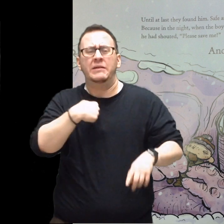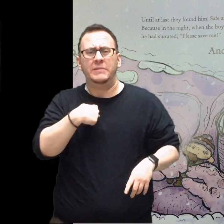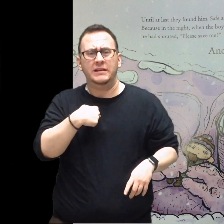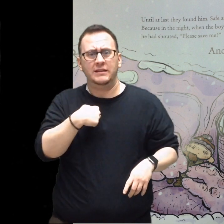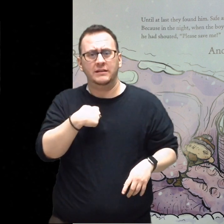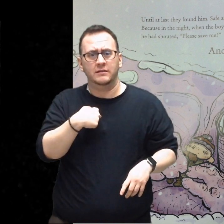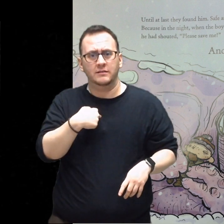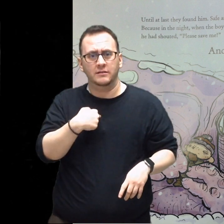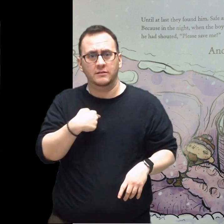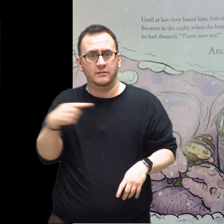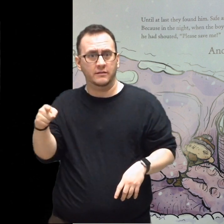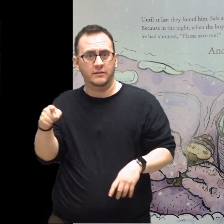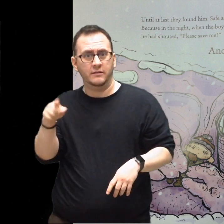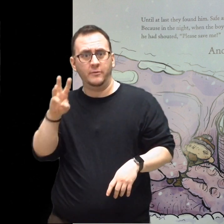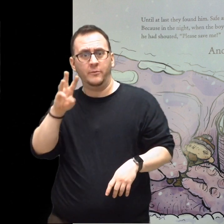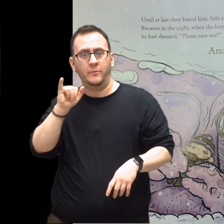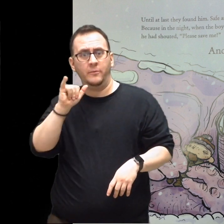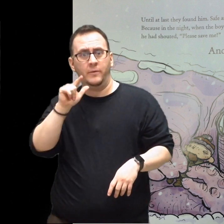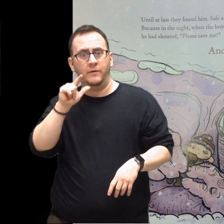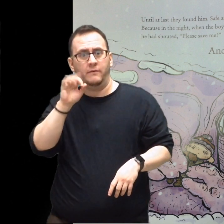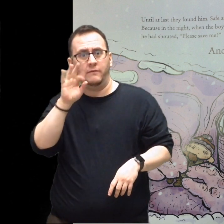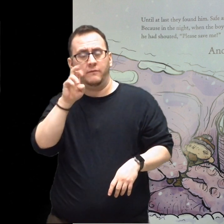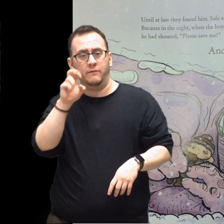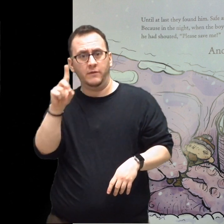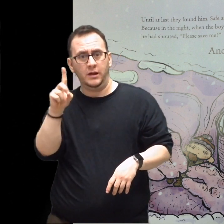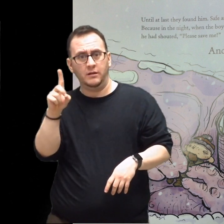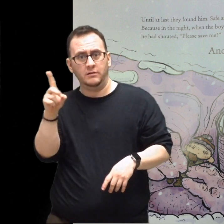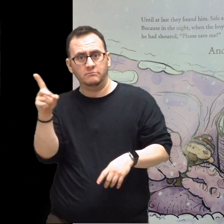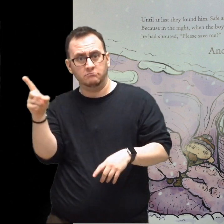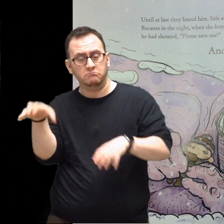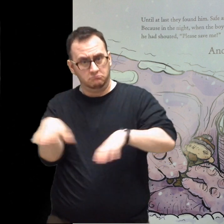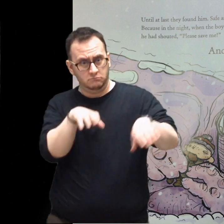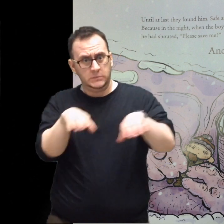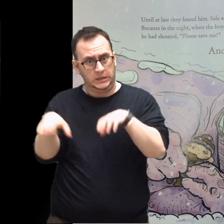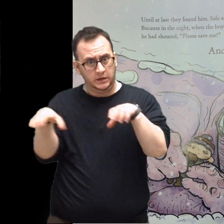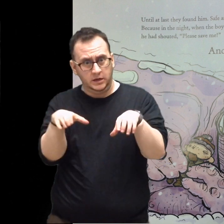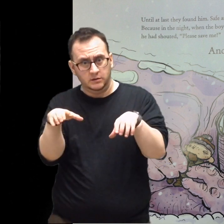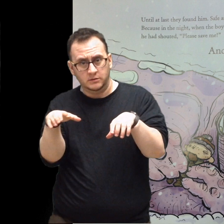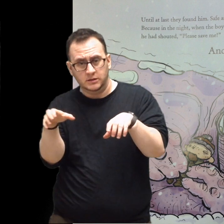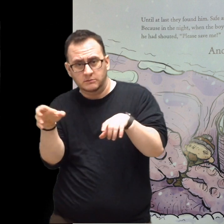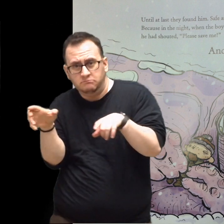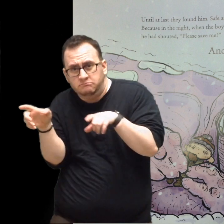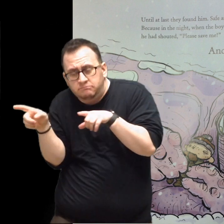shouted, "Please save me!" And Wilfred had.